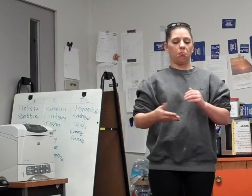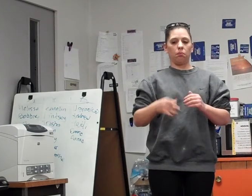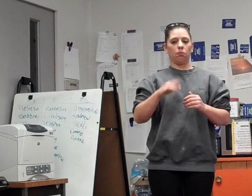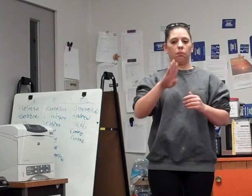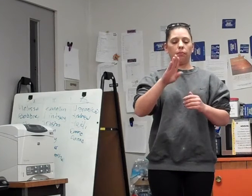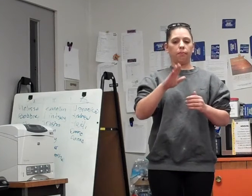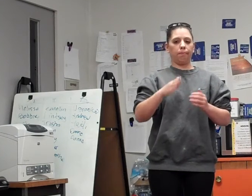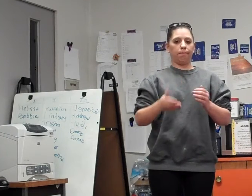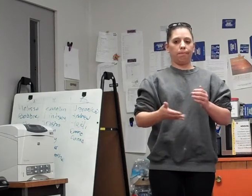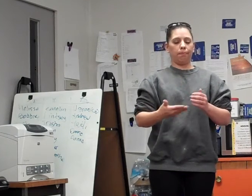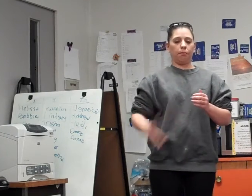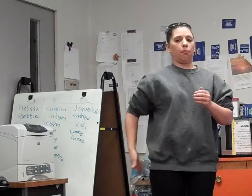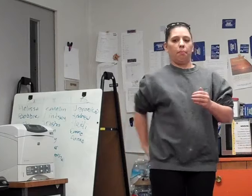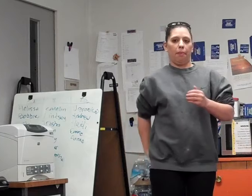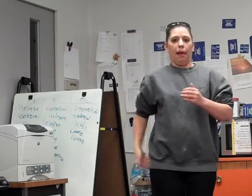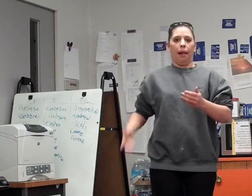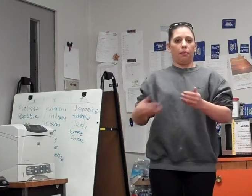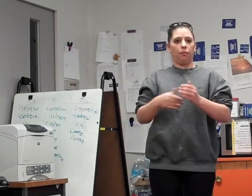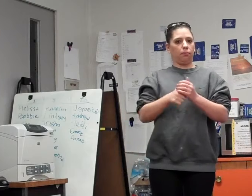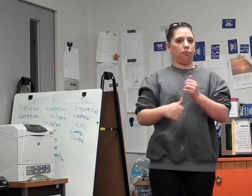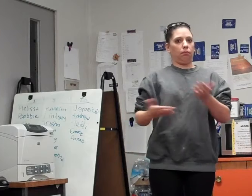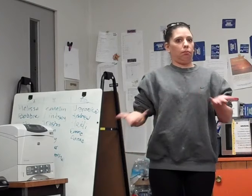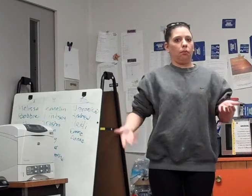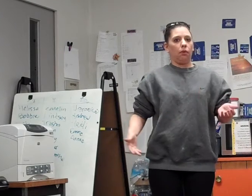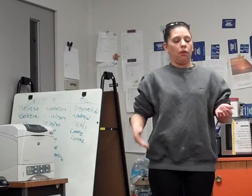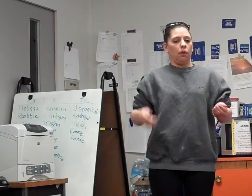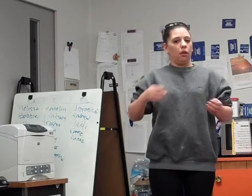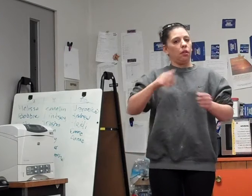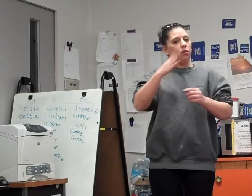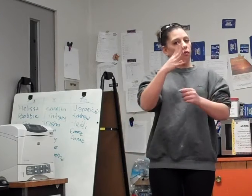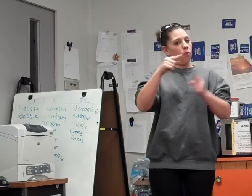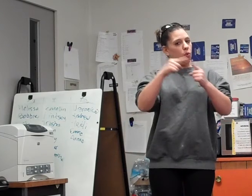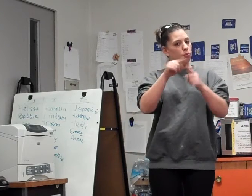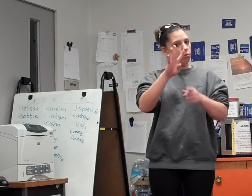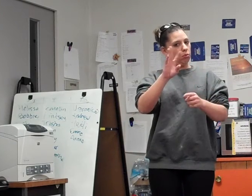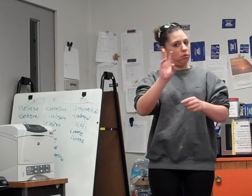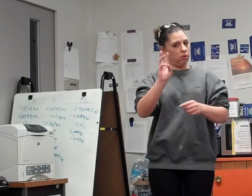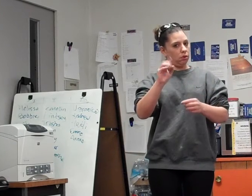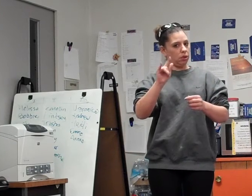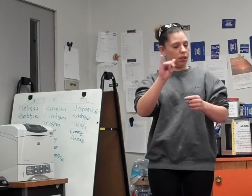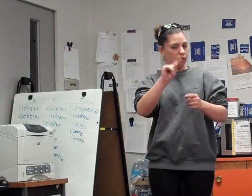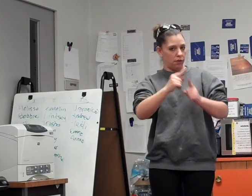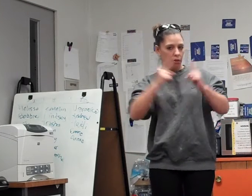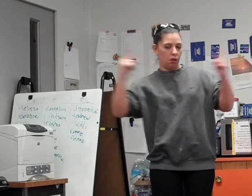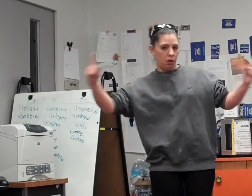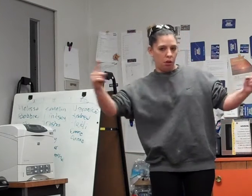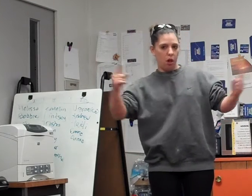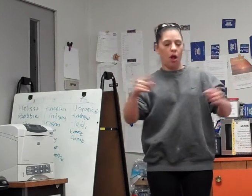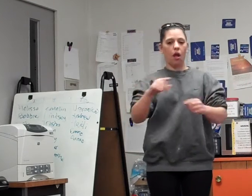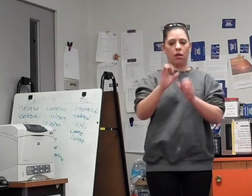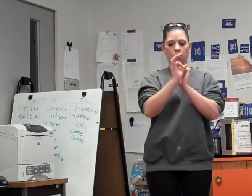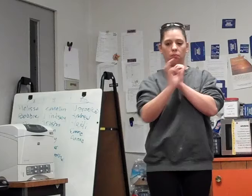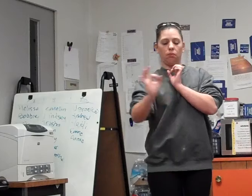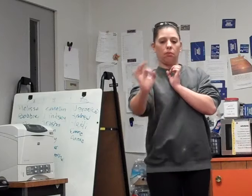intestine, which is about 4 to 6 feet long, and the scope again has light on the end of it, and